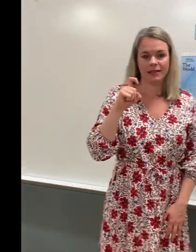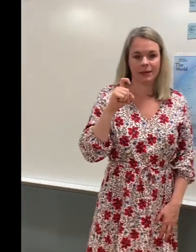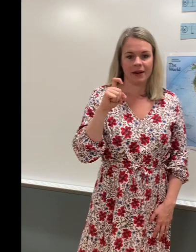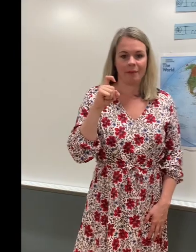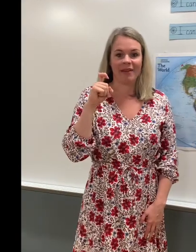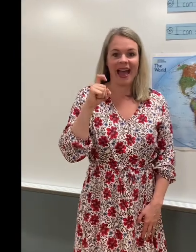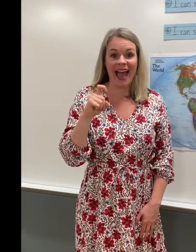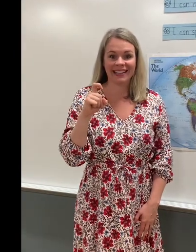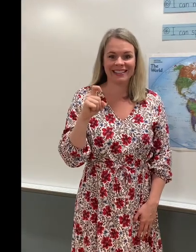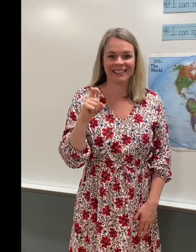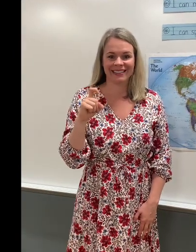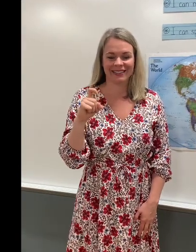it up, X.